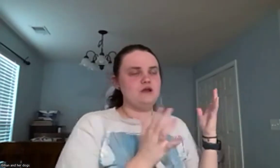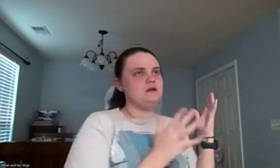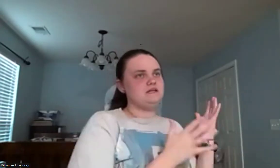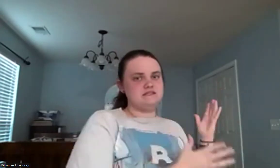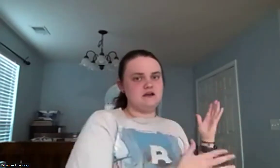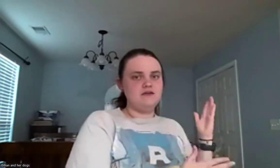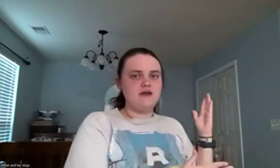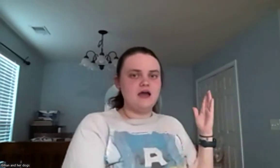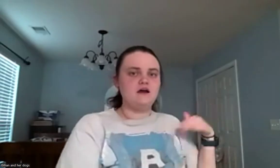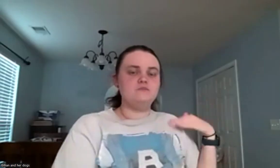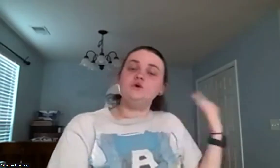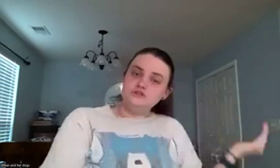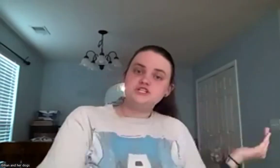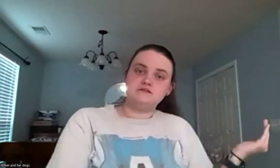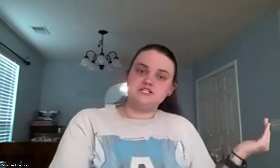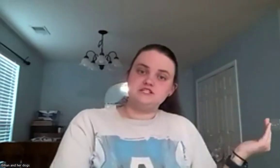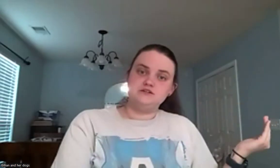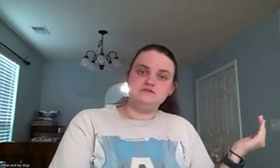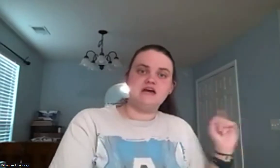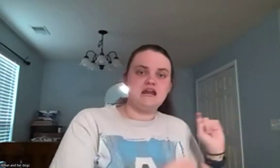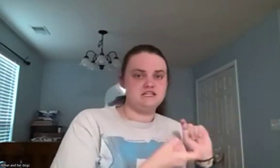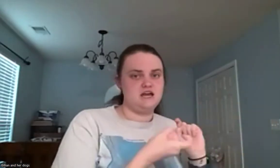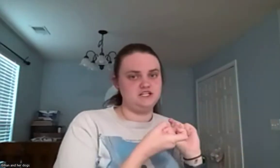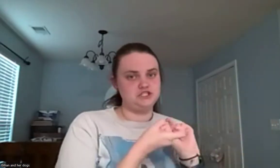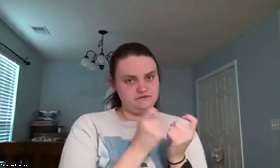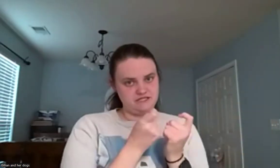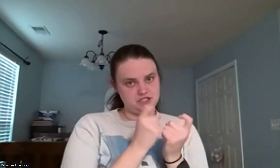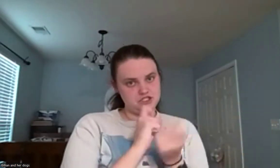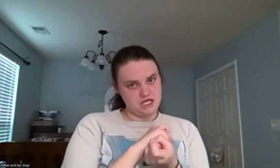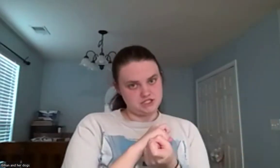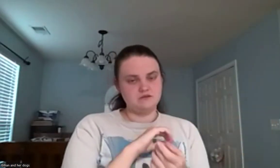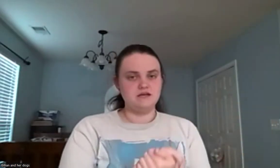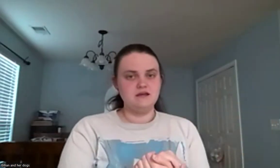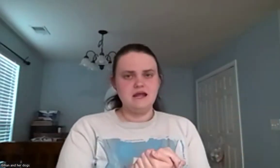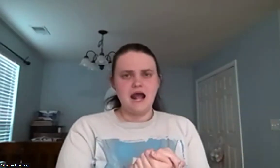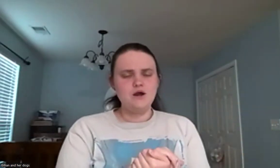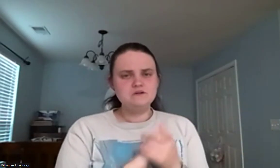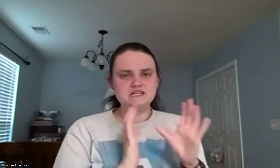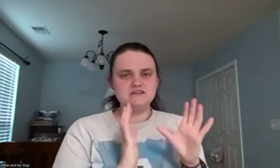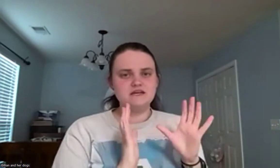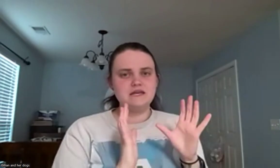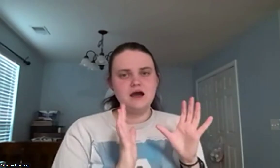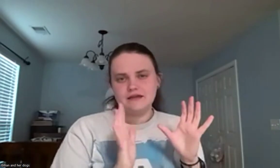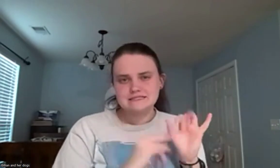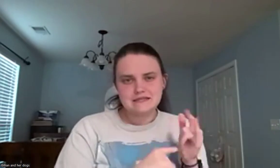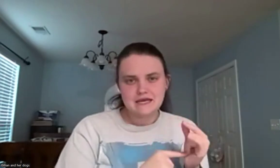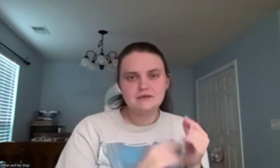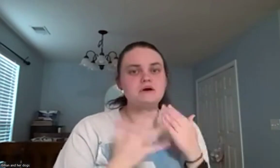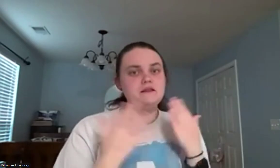may be a sign that the older generations use that has kind of shifted and changed a bit. I almost think of it not like slang, but like